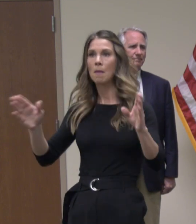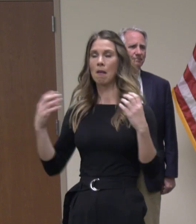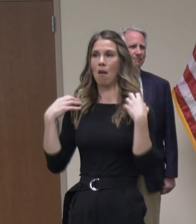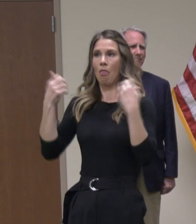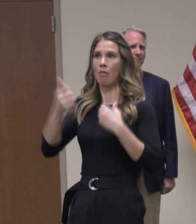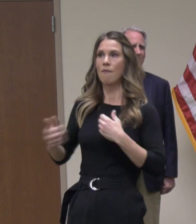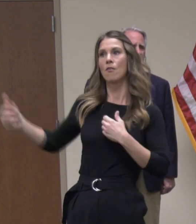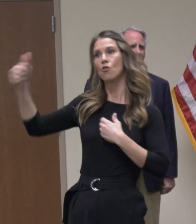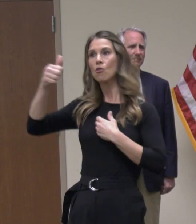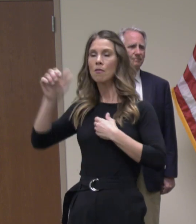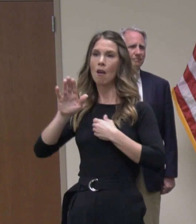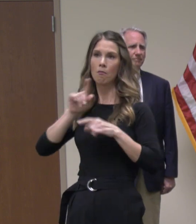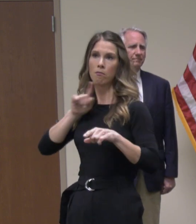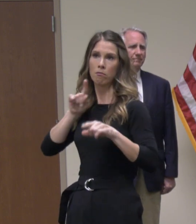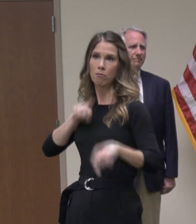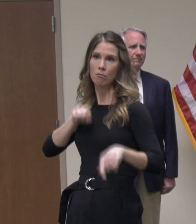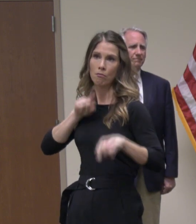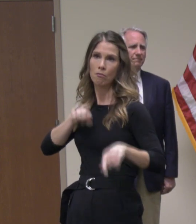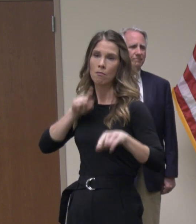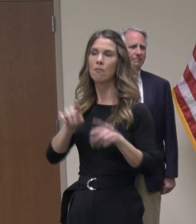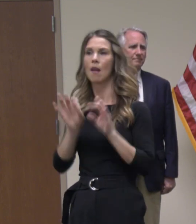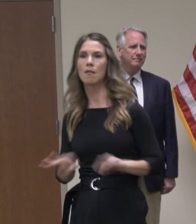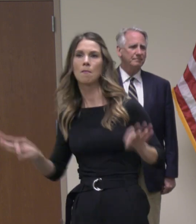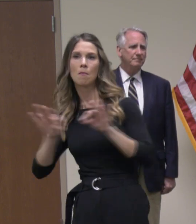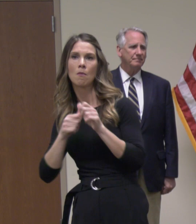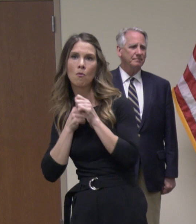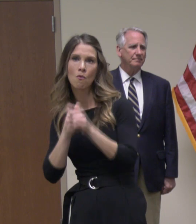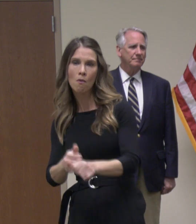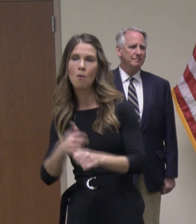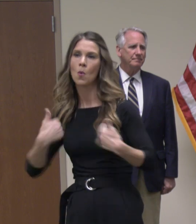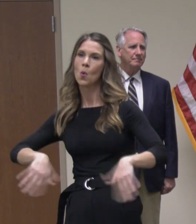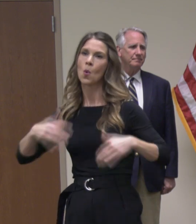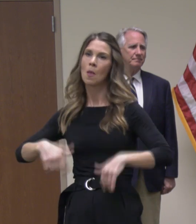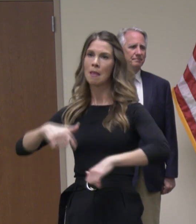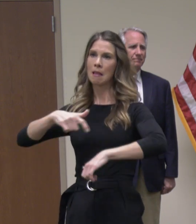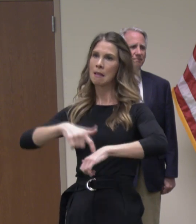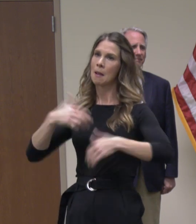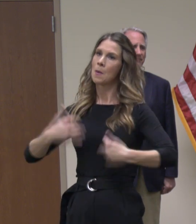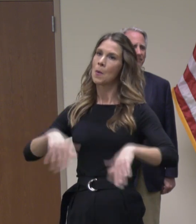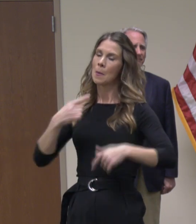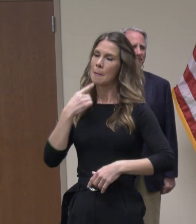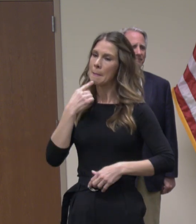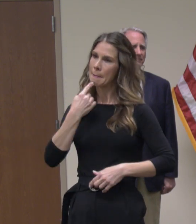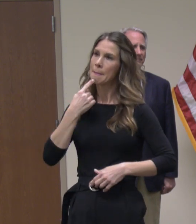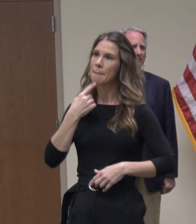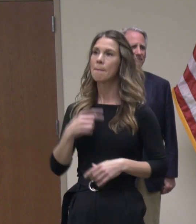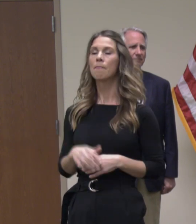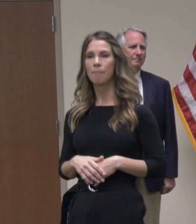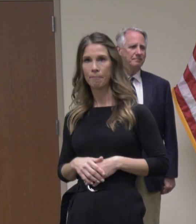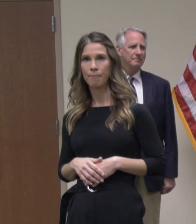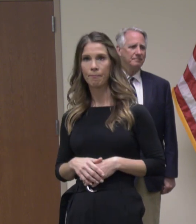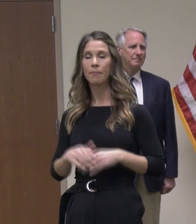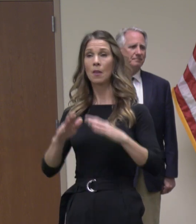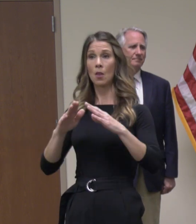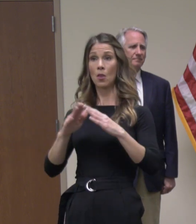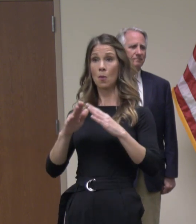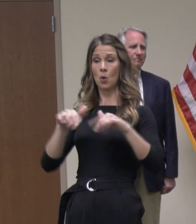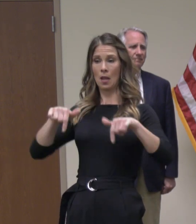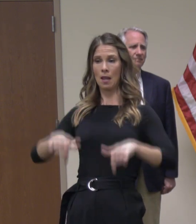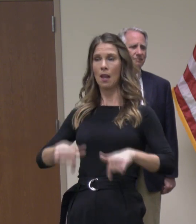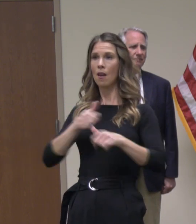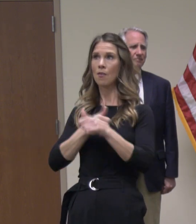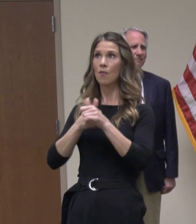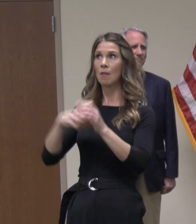incredibly important at a time like this. The county has shared community guidance measures that are consistent with state and